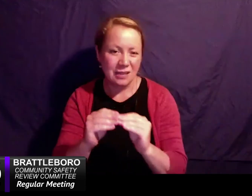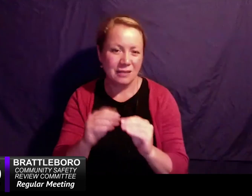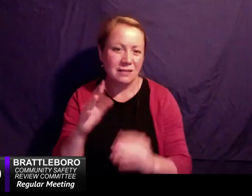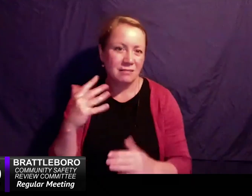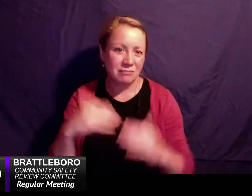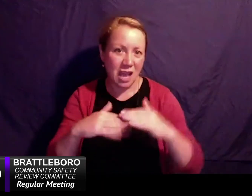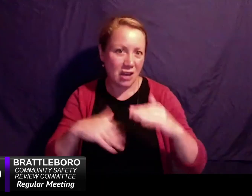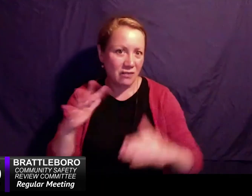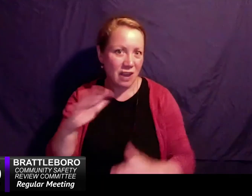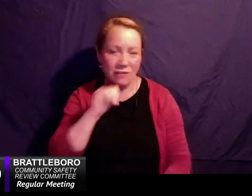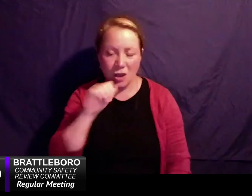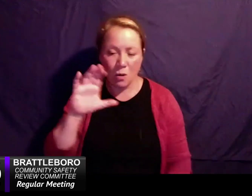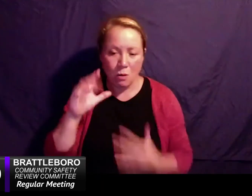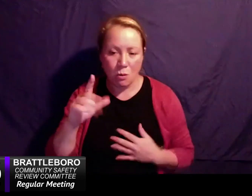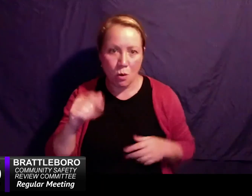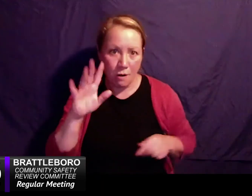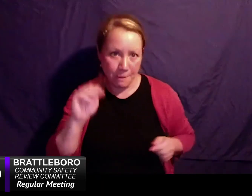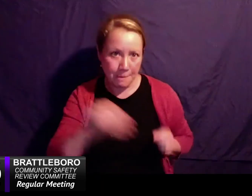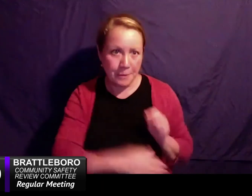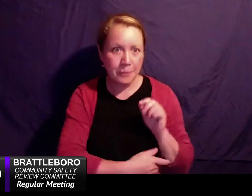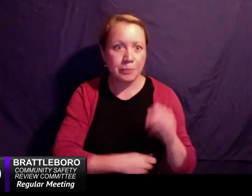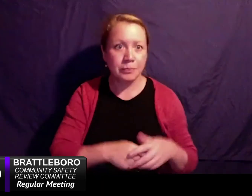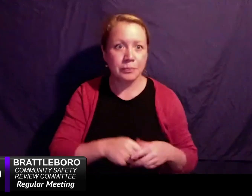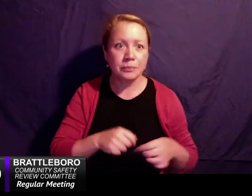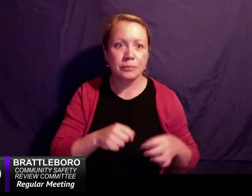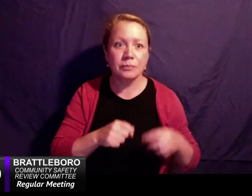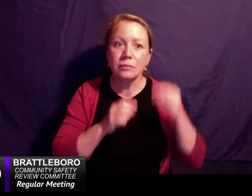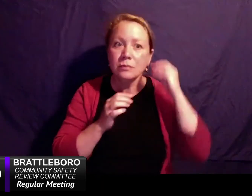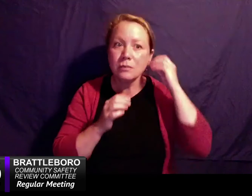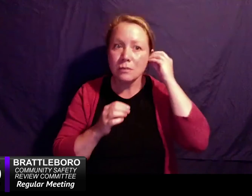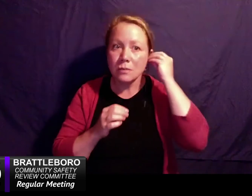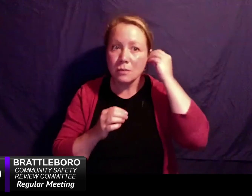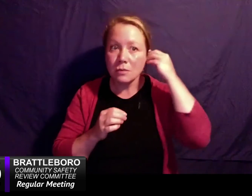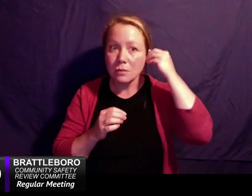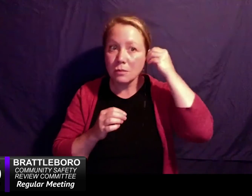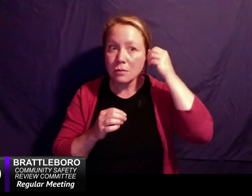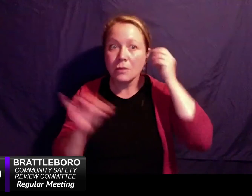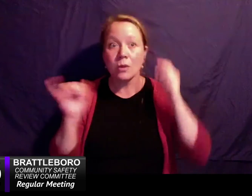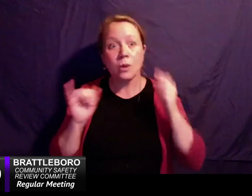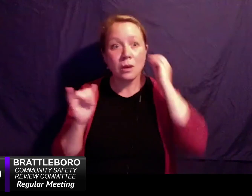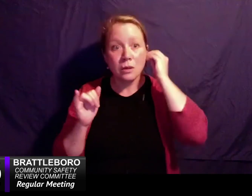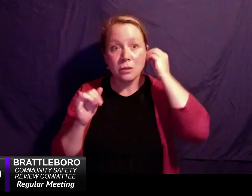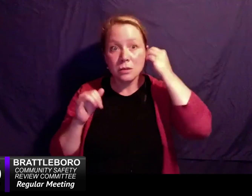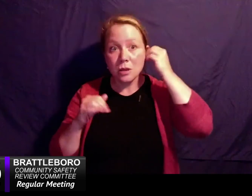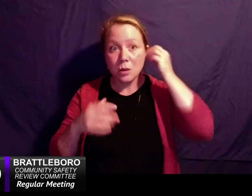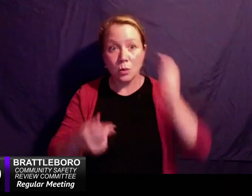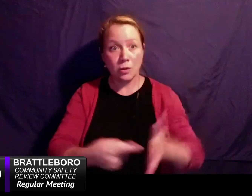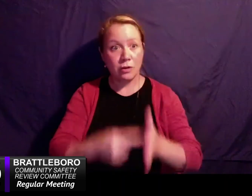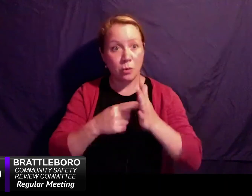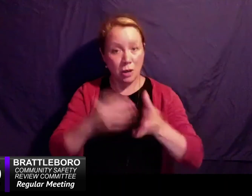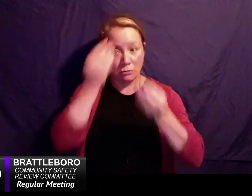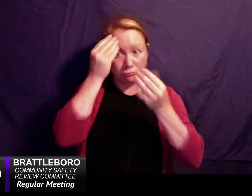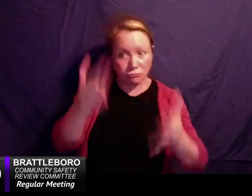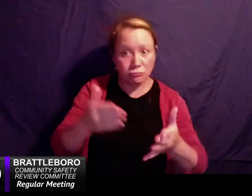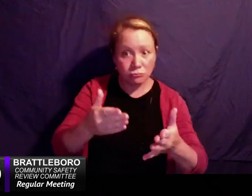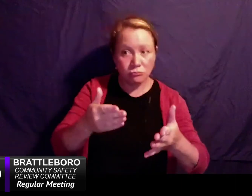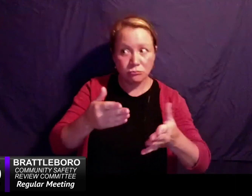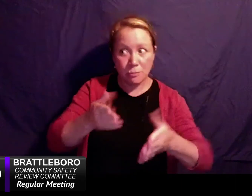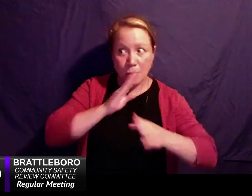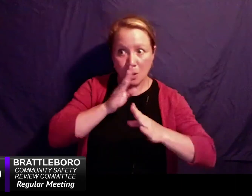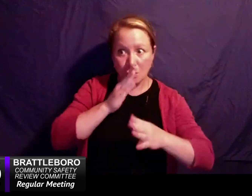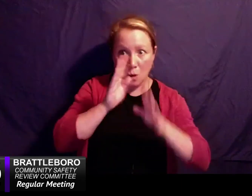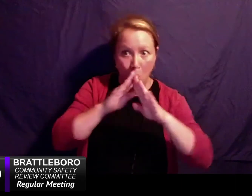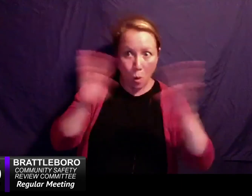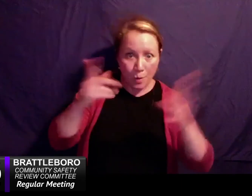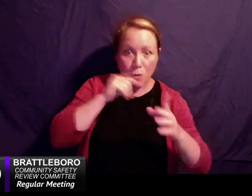We are also required to allow public comment. And so what I want to say to the public who's joining us for this call is thank